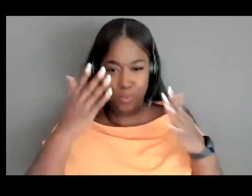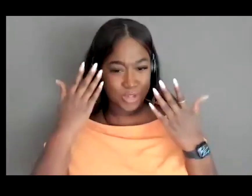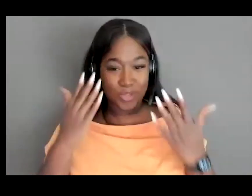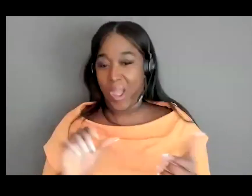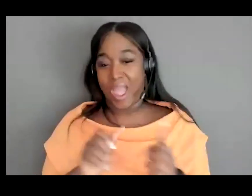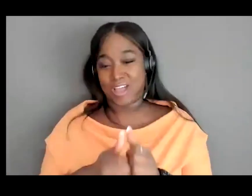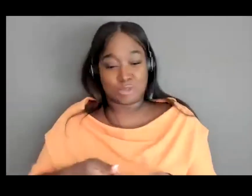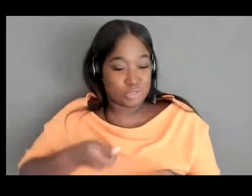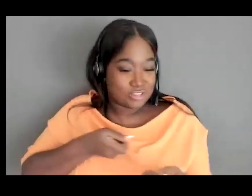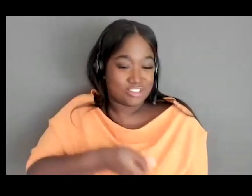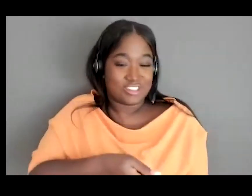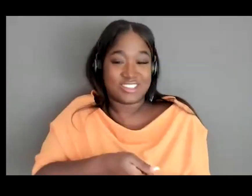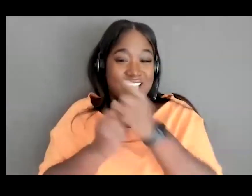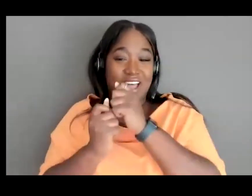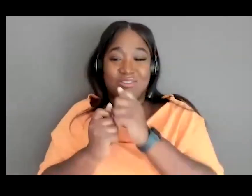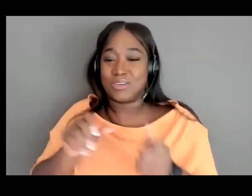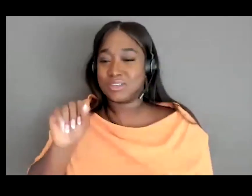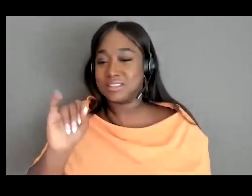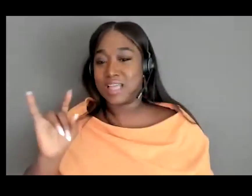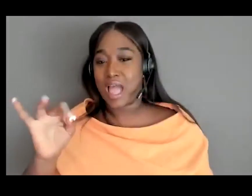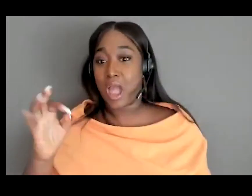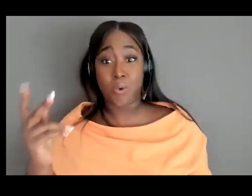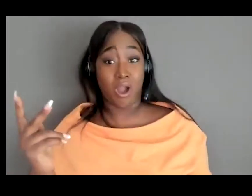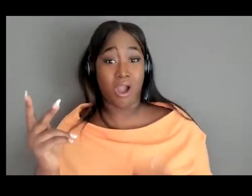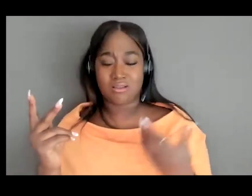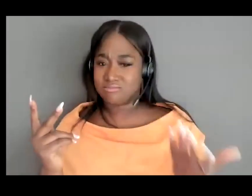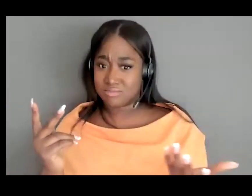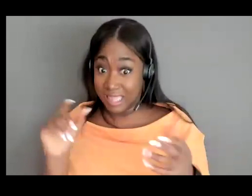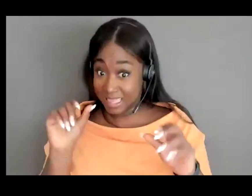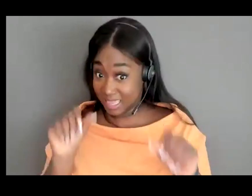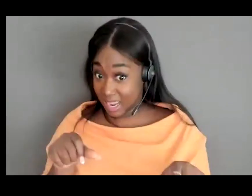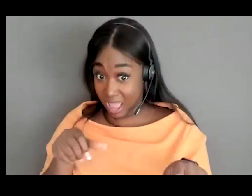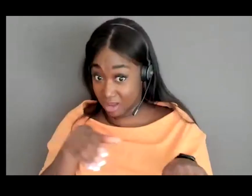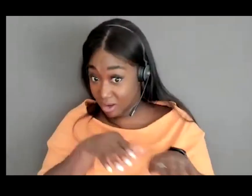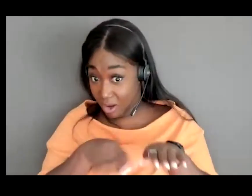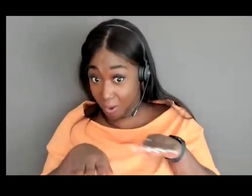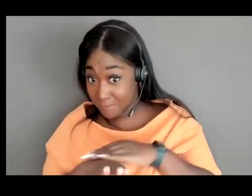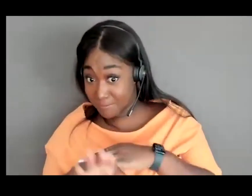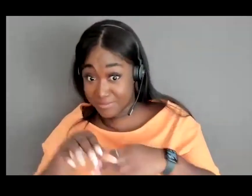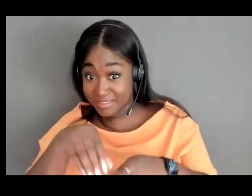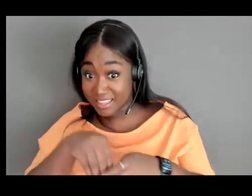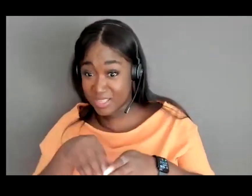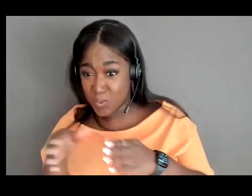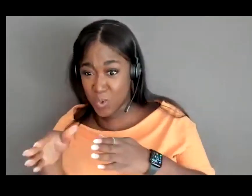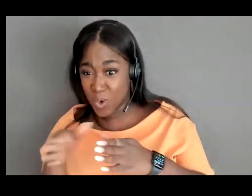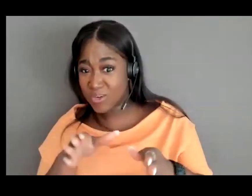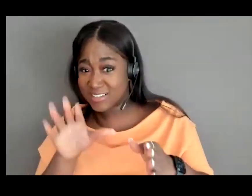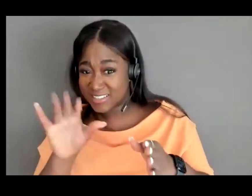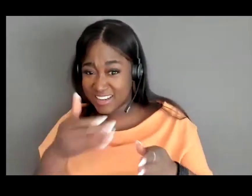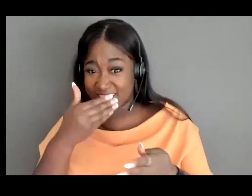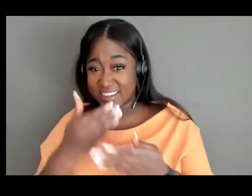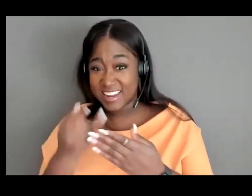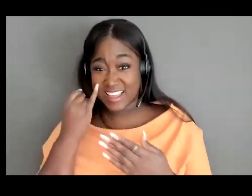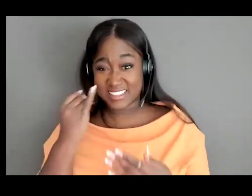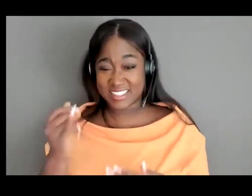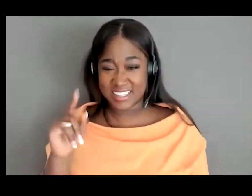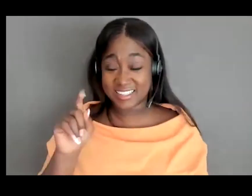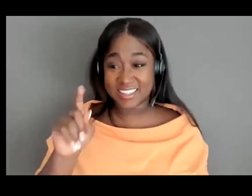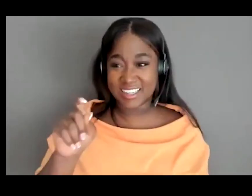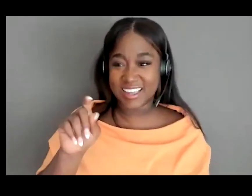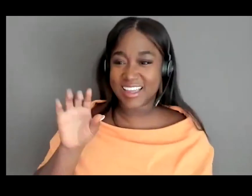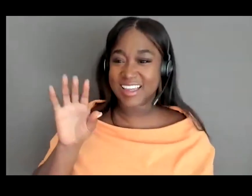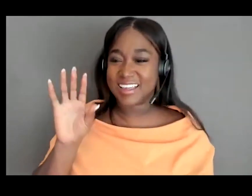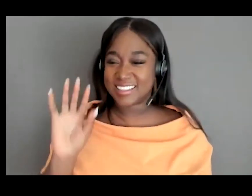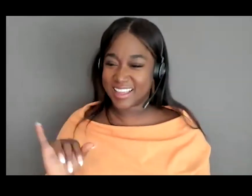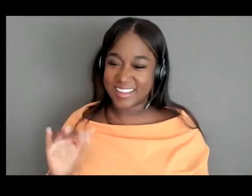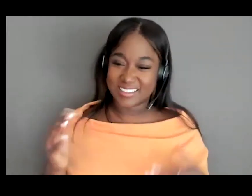shovel sidewalks, can I go in the road? Is that a good idea? You know, so these